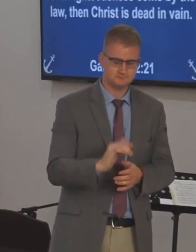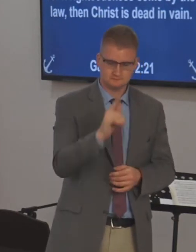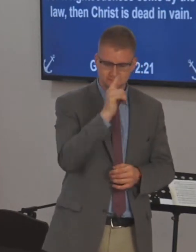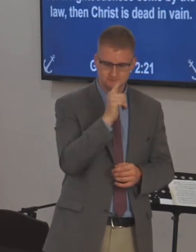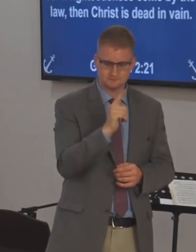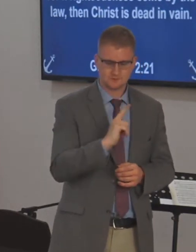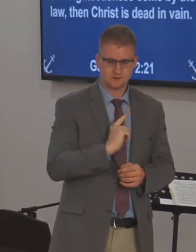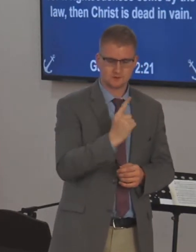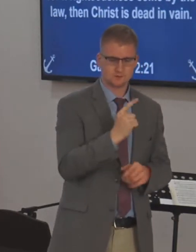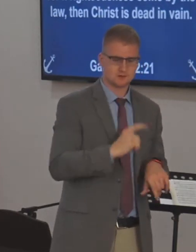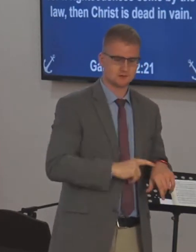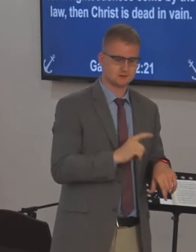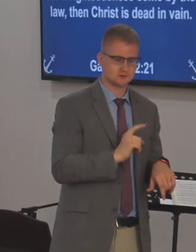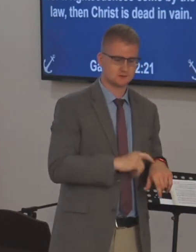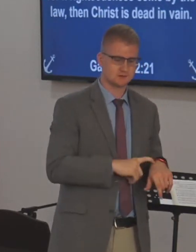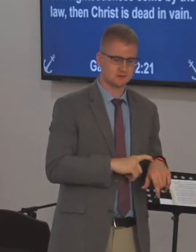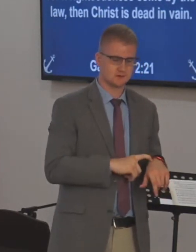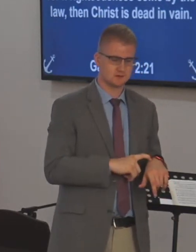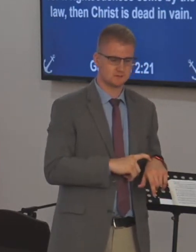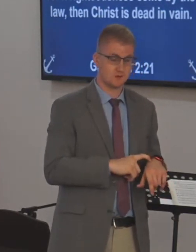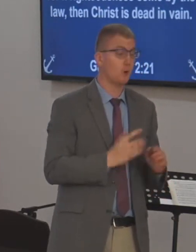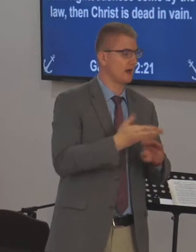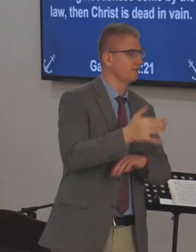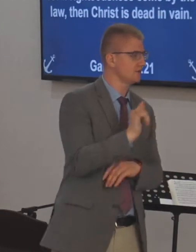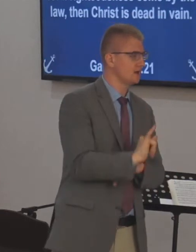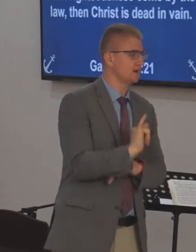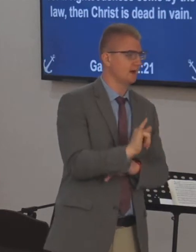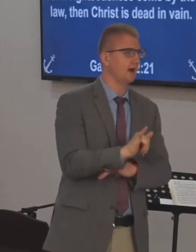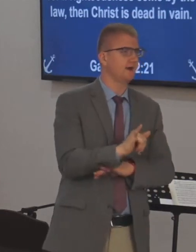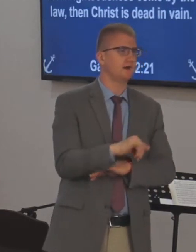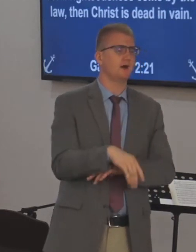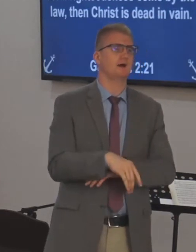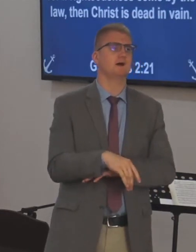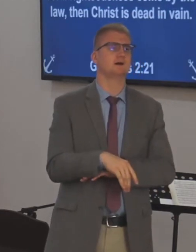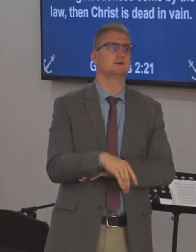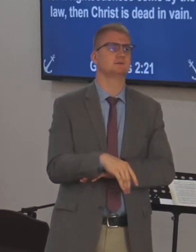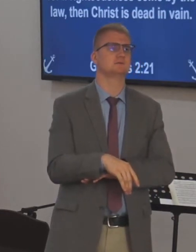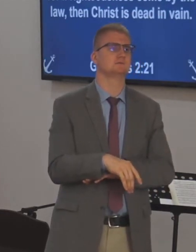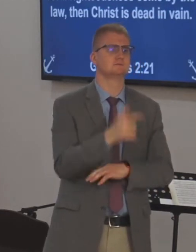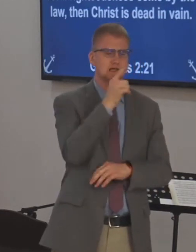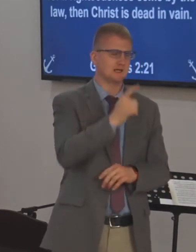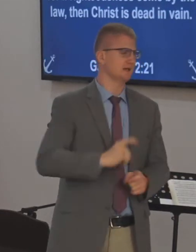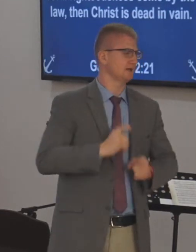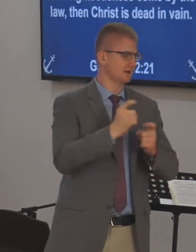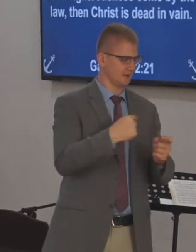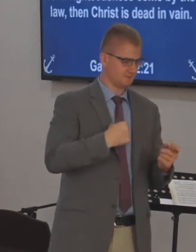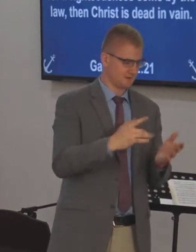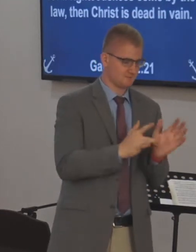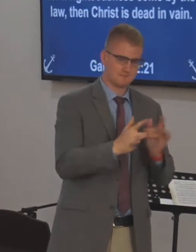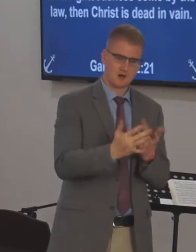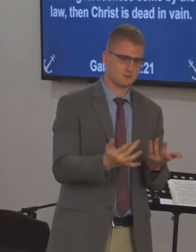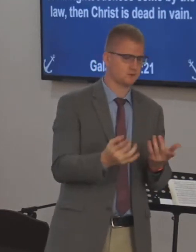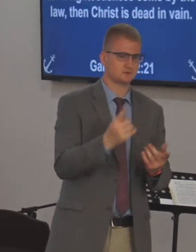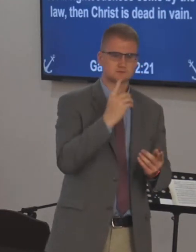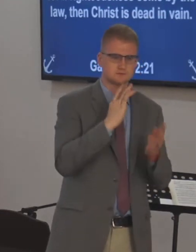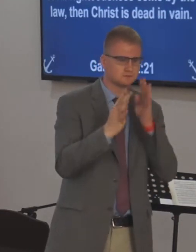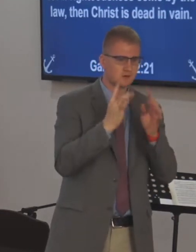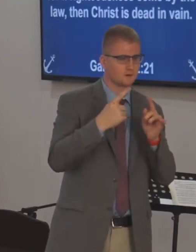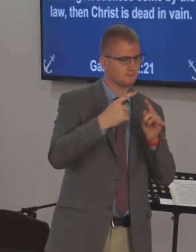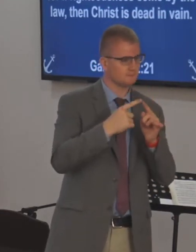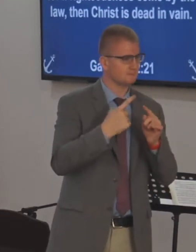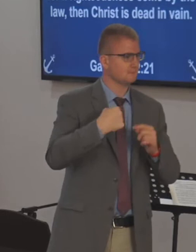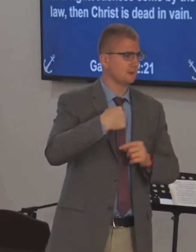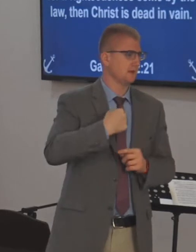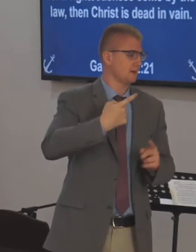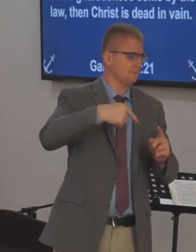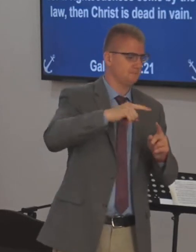upstairs, gave me a Bible, told me I needed to accept the Lord as my Savior. Your life is a wreck. And make a long story short, a week later, before I was going to